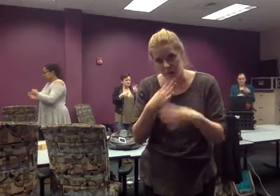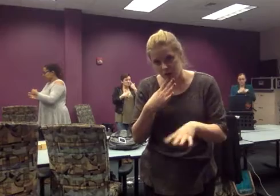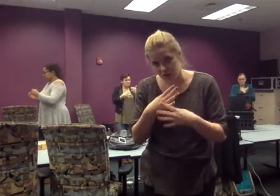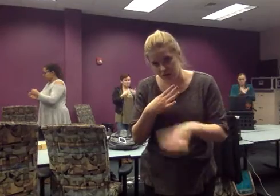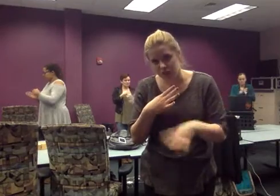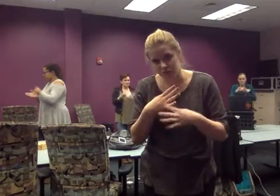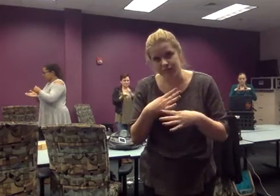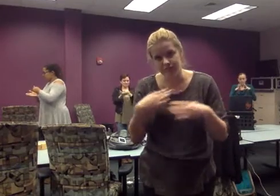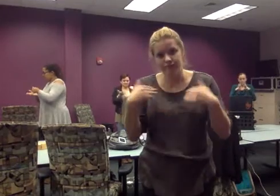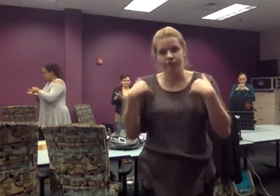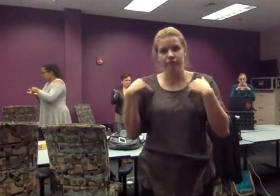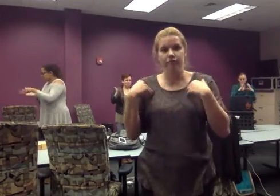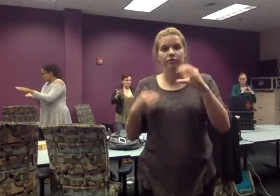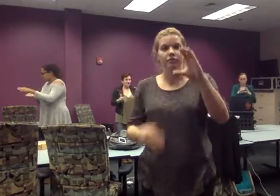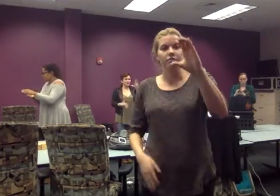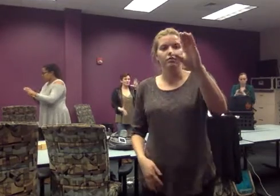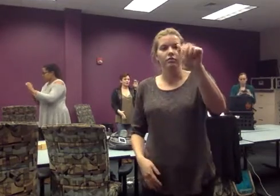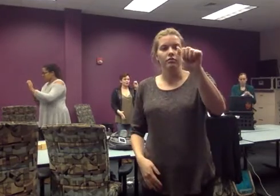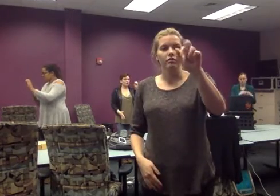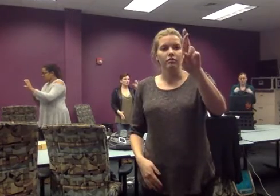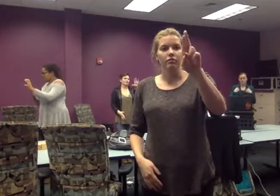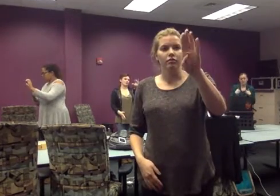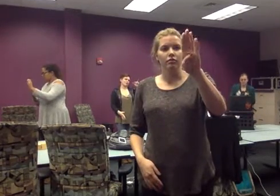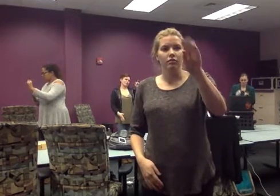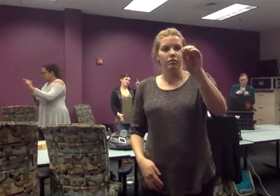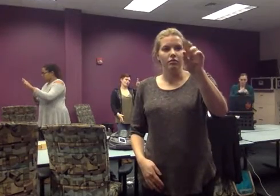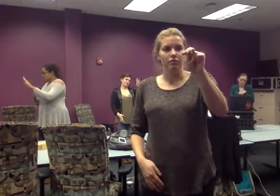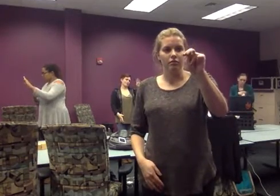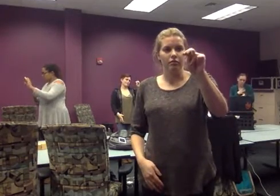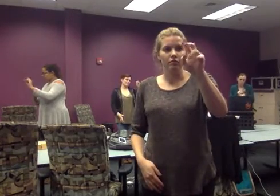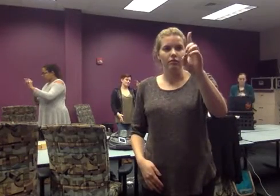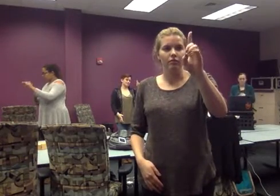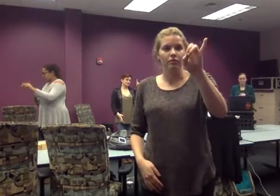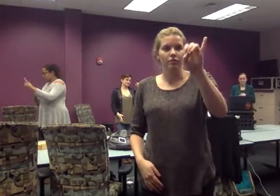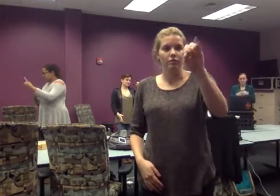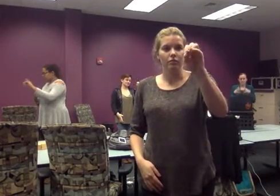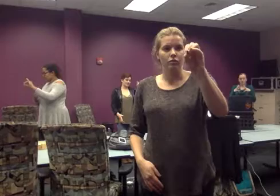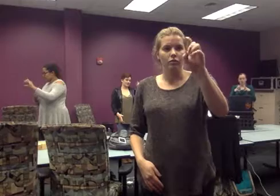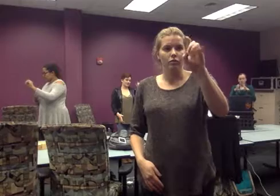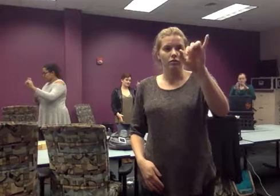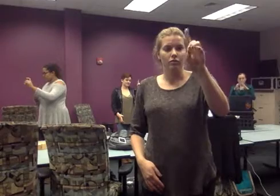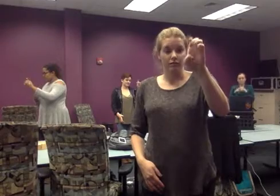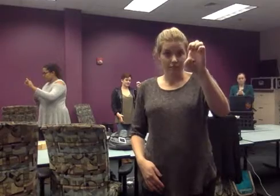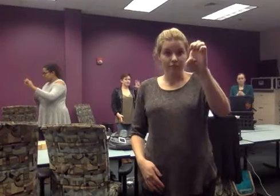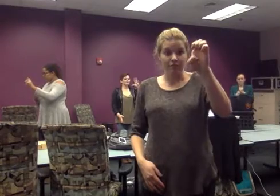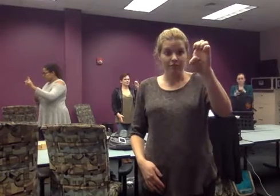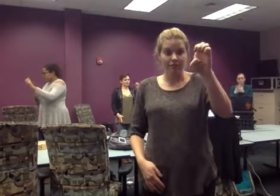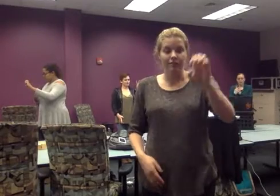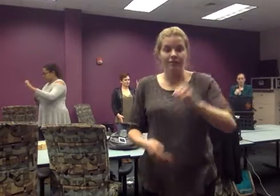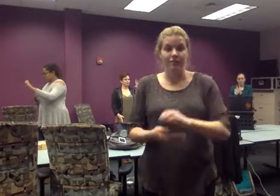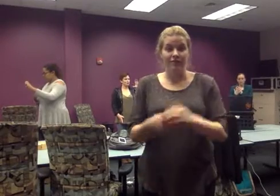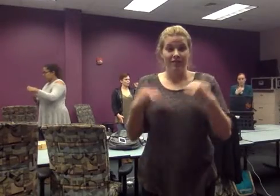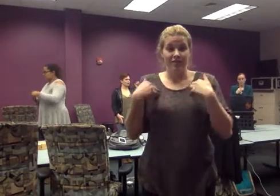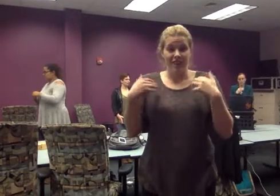that blood comes in, and then the heart pumps it through and takes the oxygenated blood